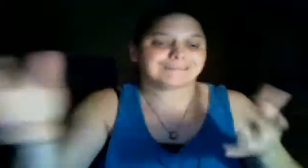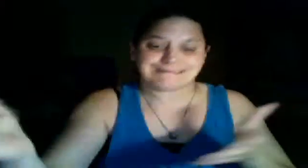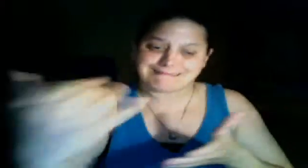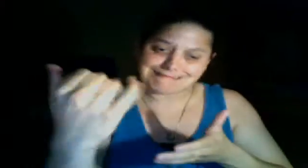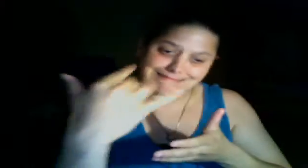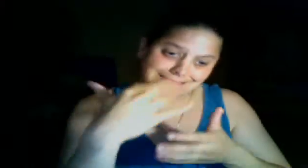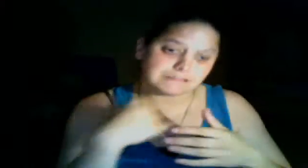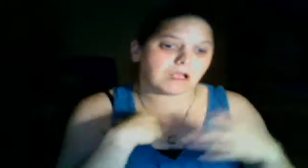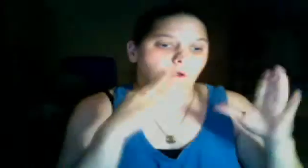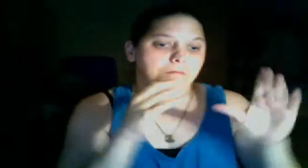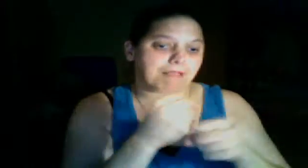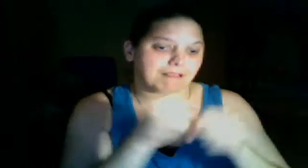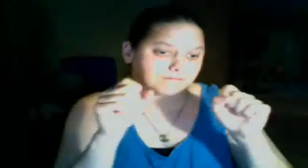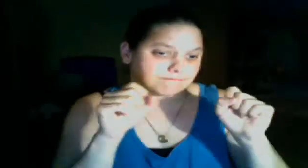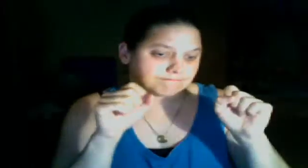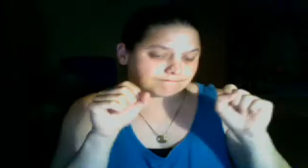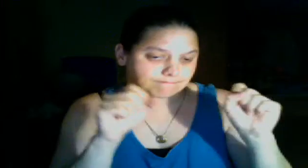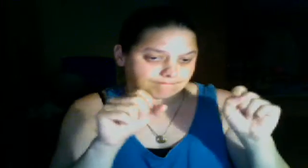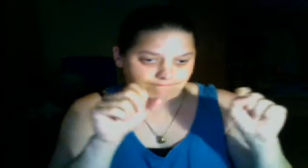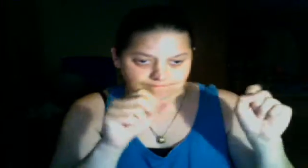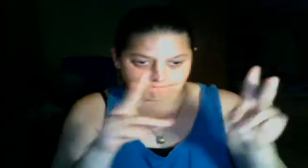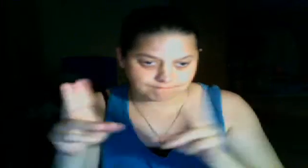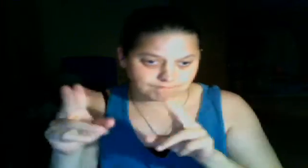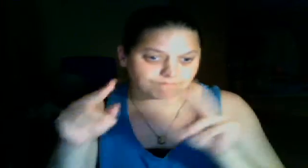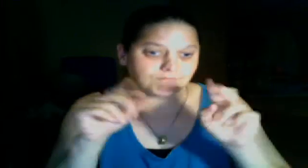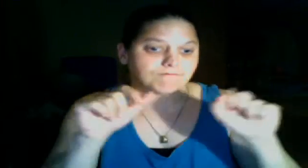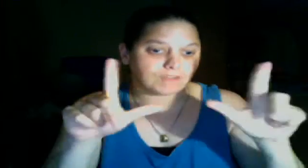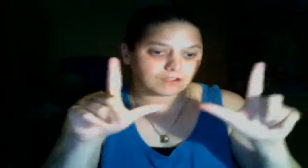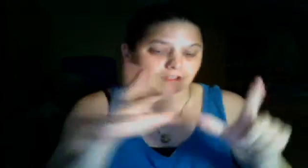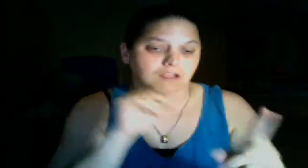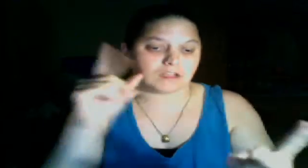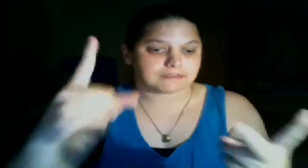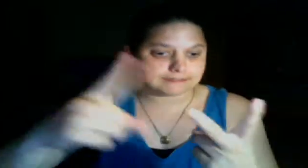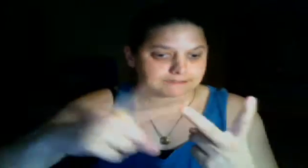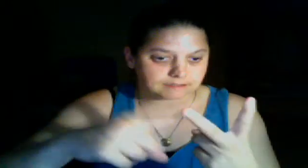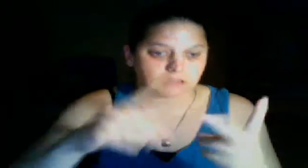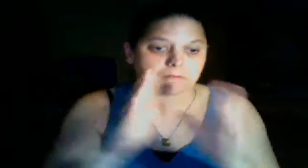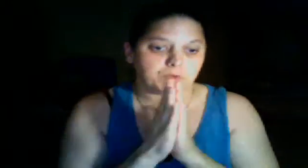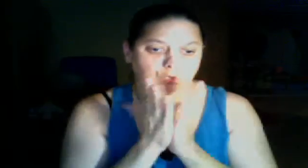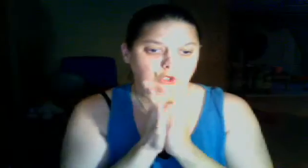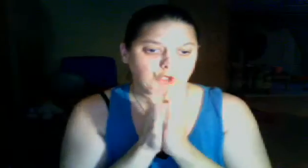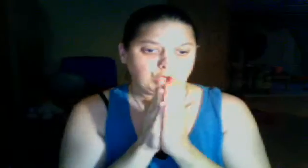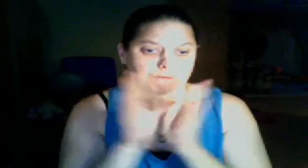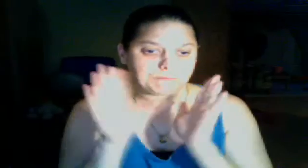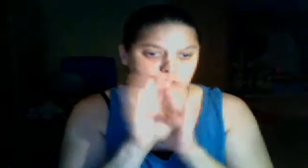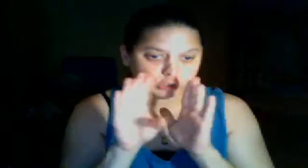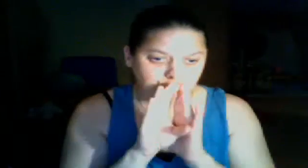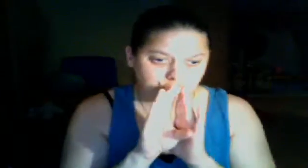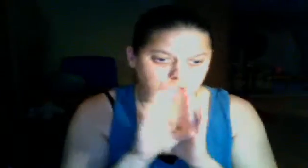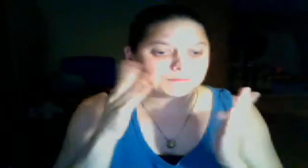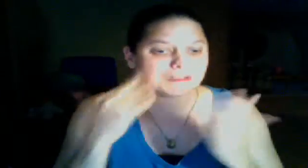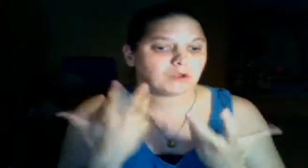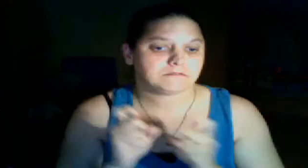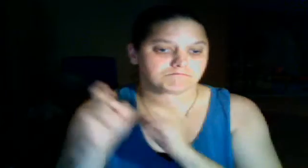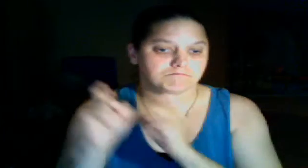the Russo's command. More Listen to Waverly Place is next on Disney Channel. Now, we're back